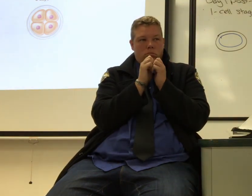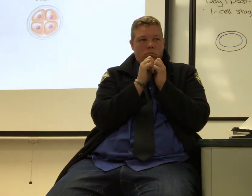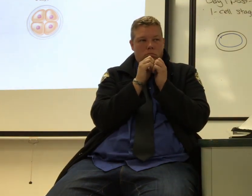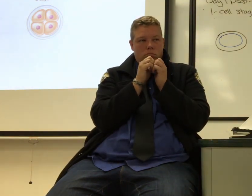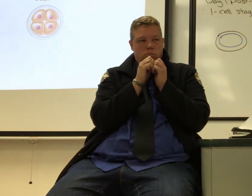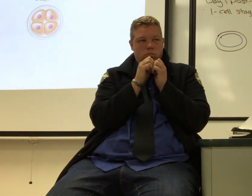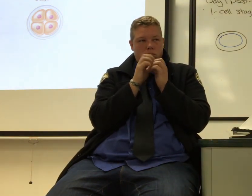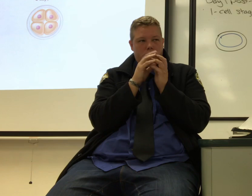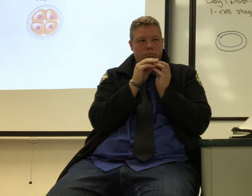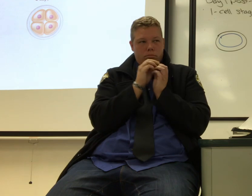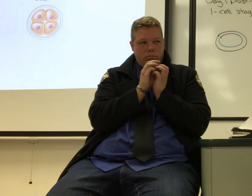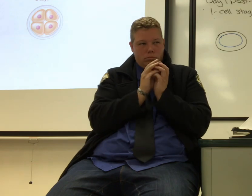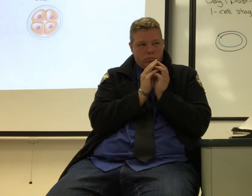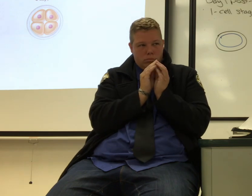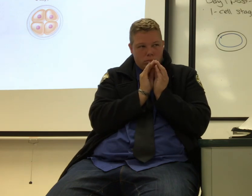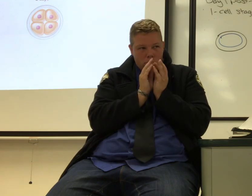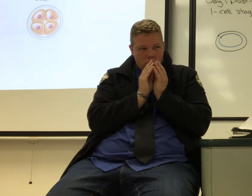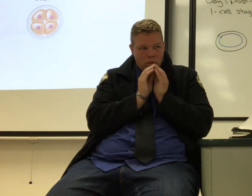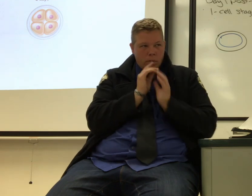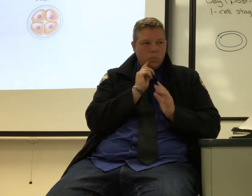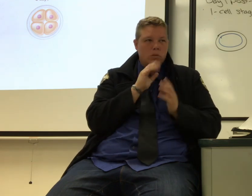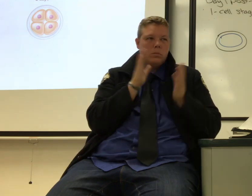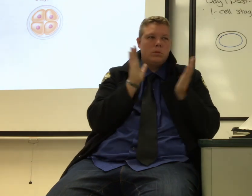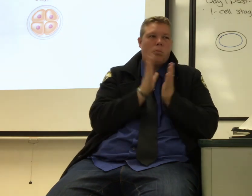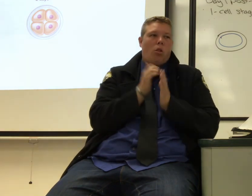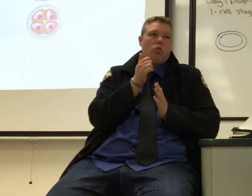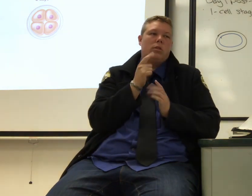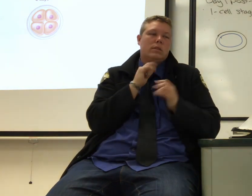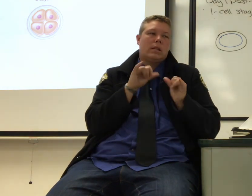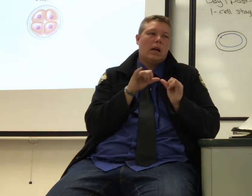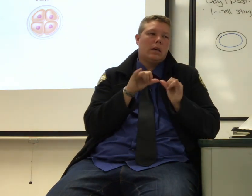you have to just reduce in size.